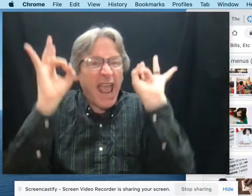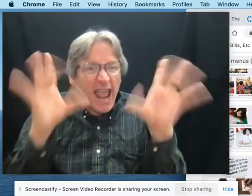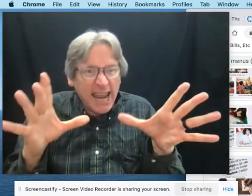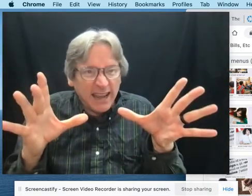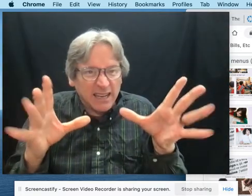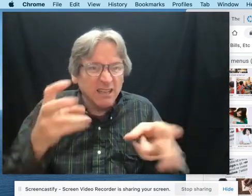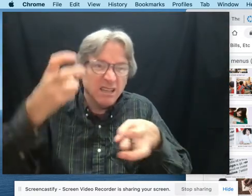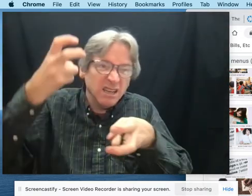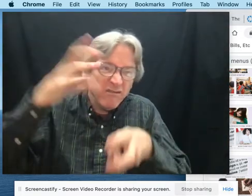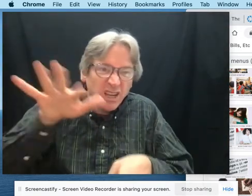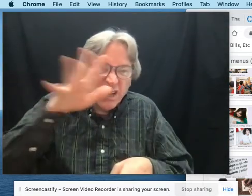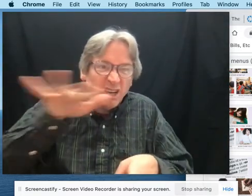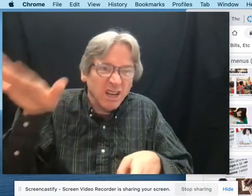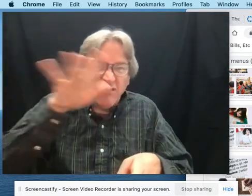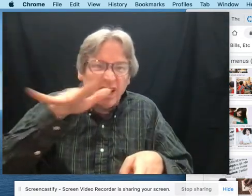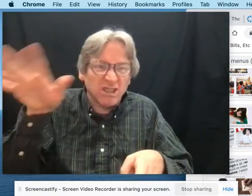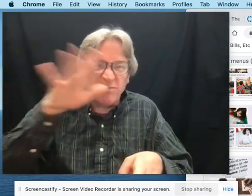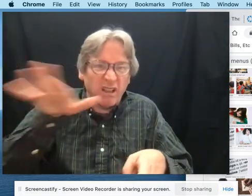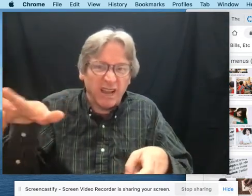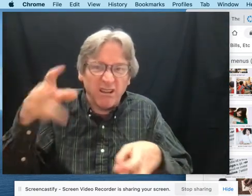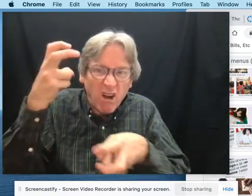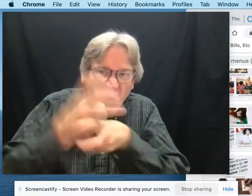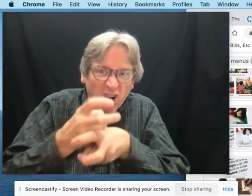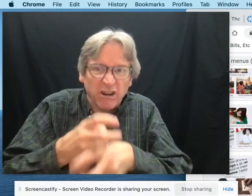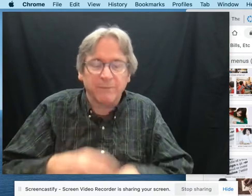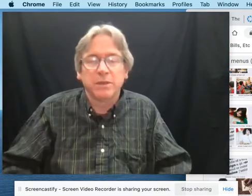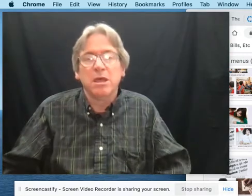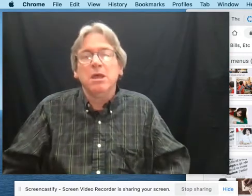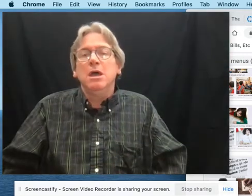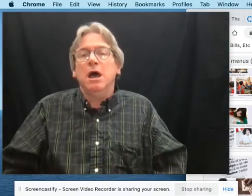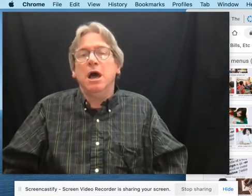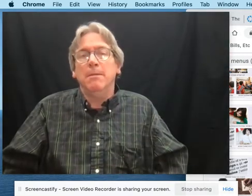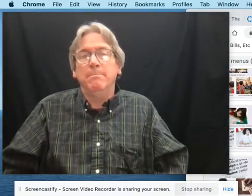I hate it. Finger spelling. Hard.